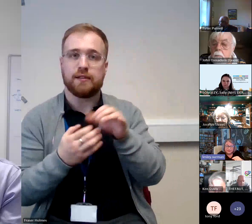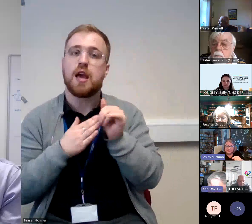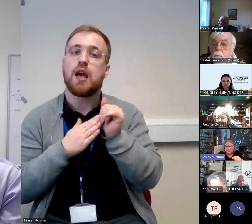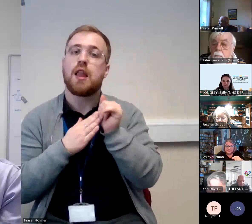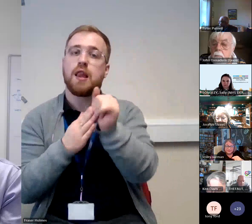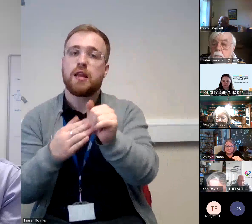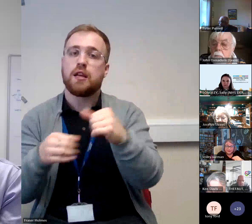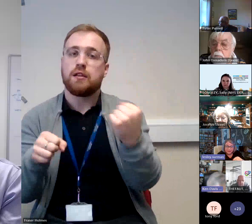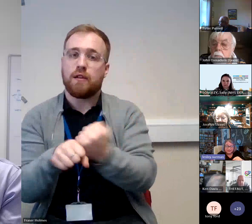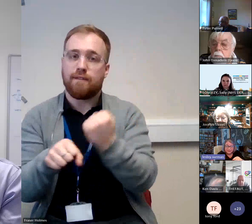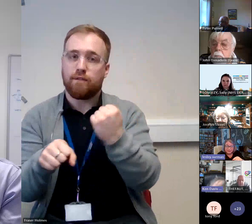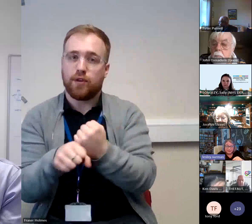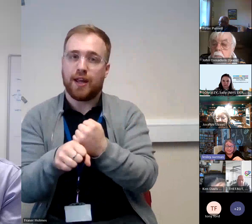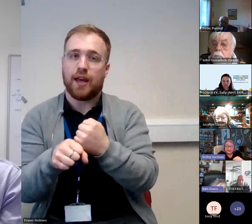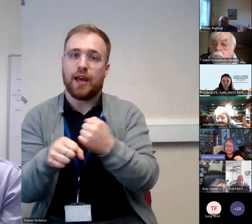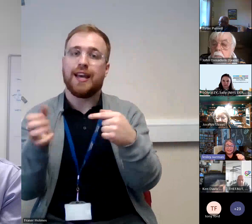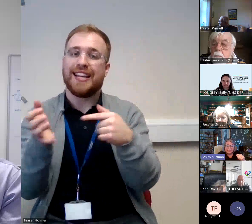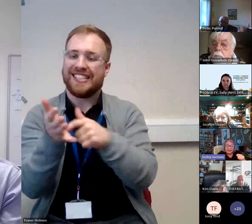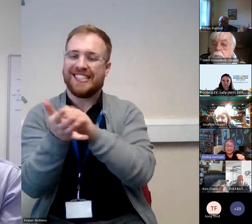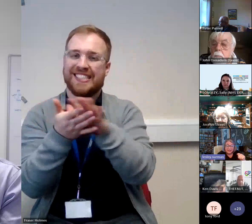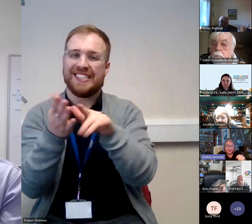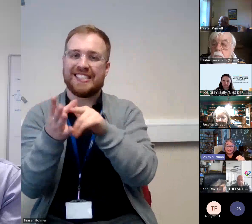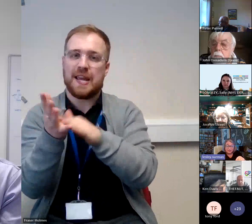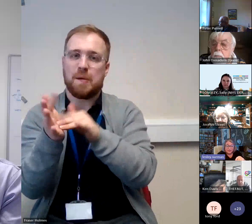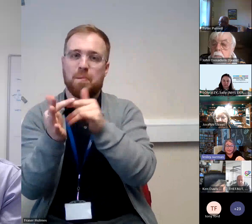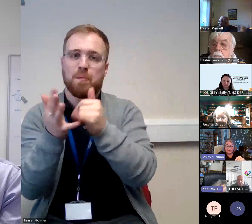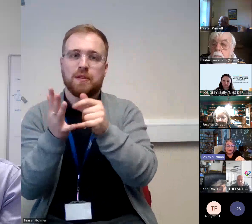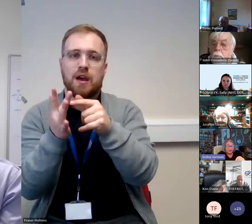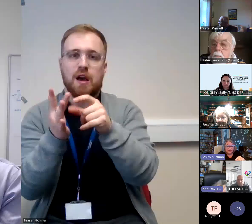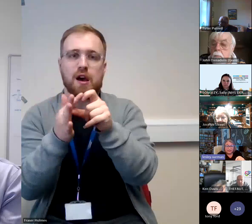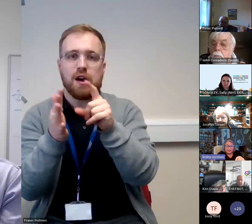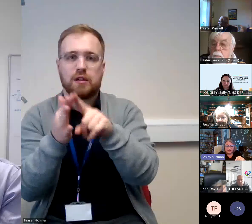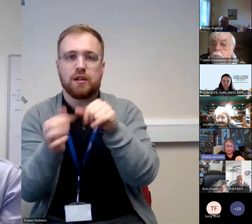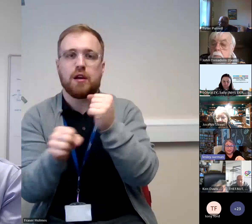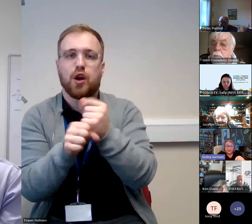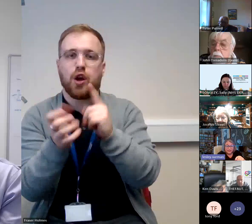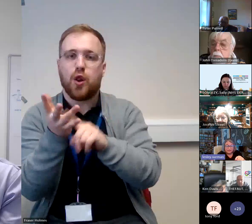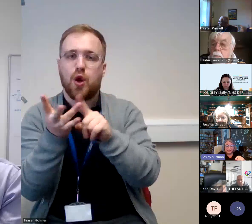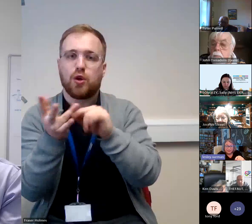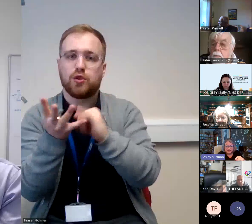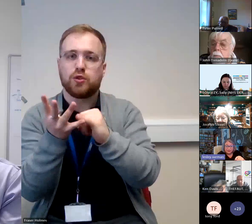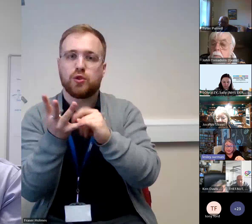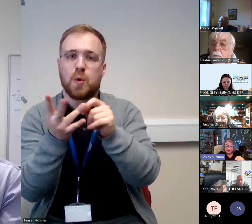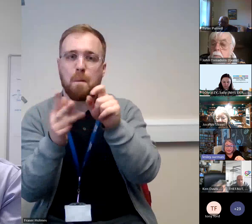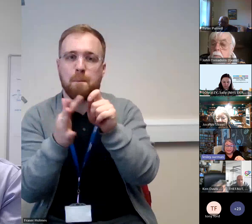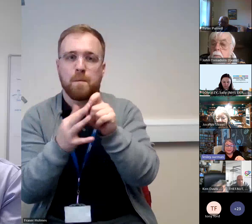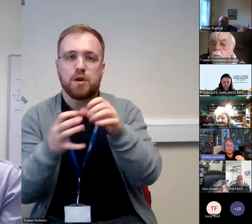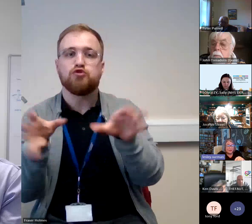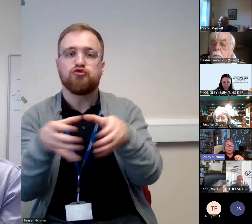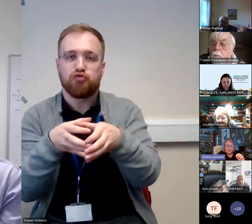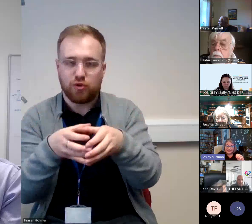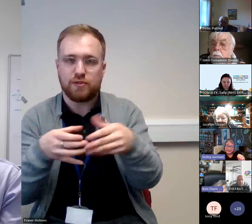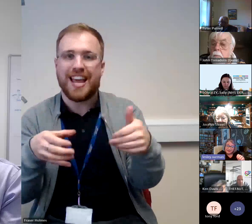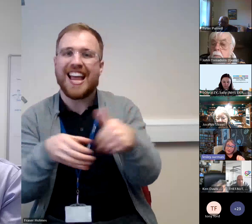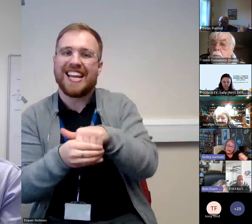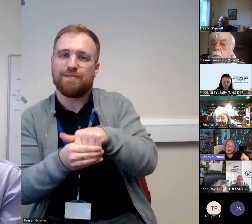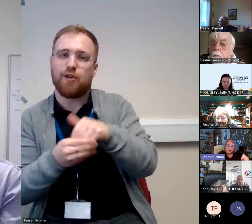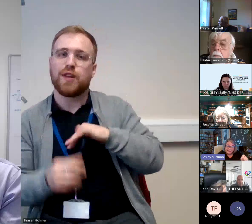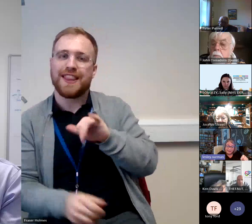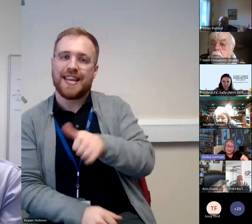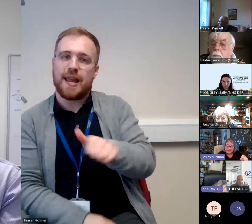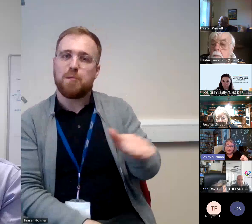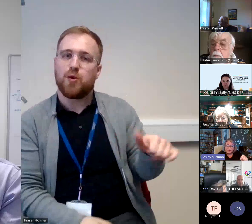Glossop Trust at the moment. And I also play a key role in Glossopdale Neighbourhood Group. So just to let you know,